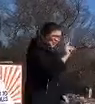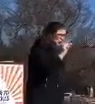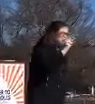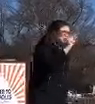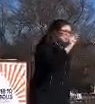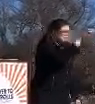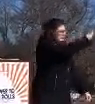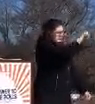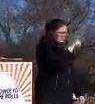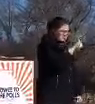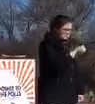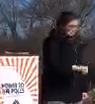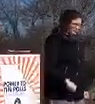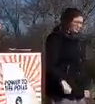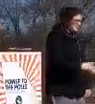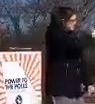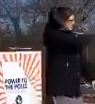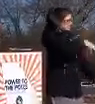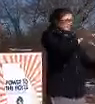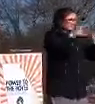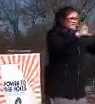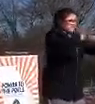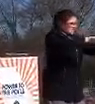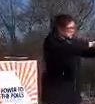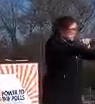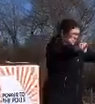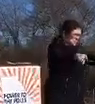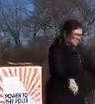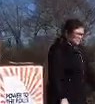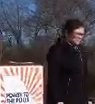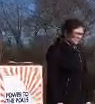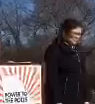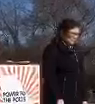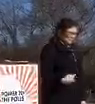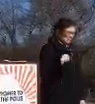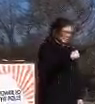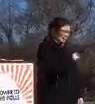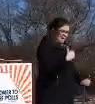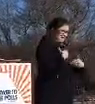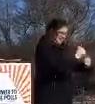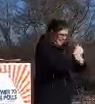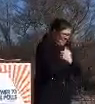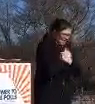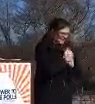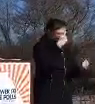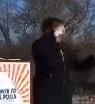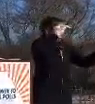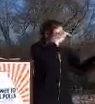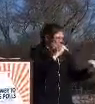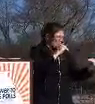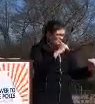And let me tell you, we've got a whole lot more love and hope on our side than they have